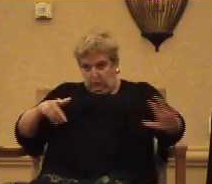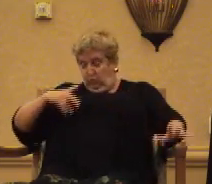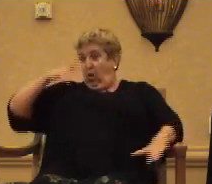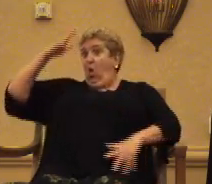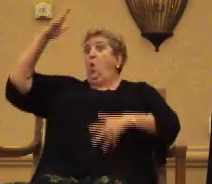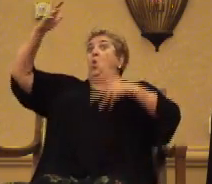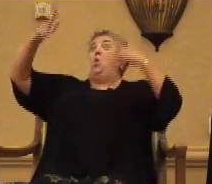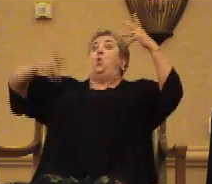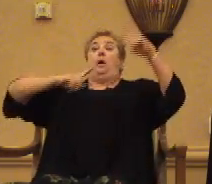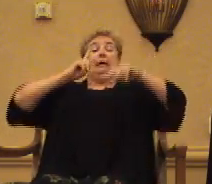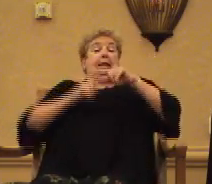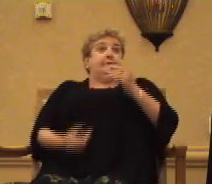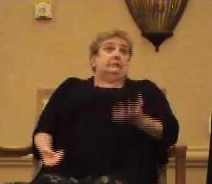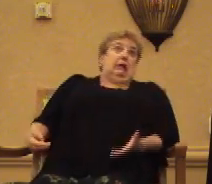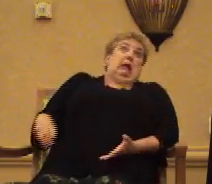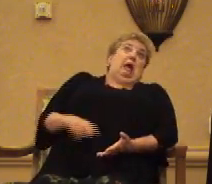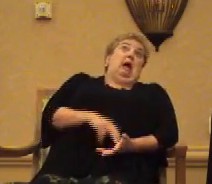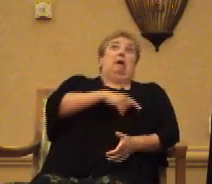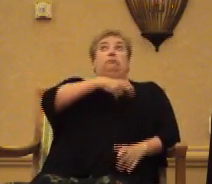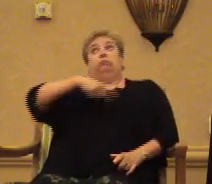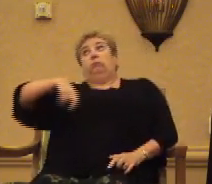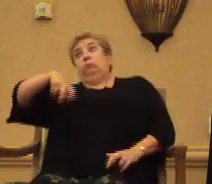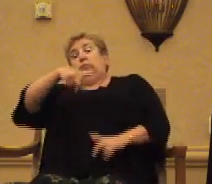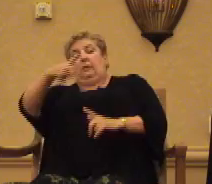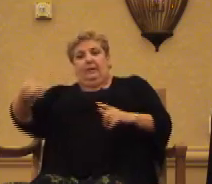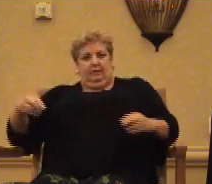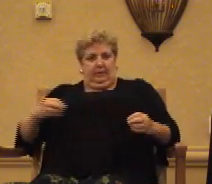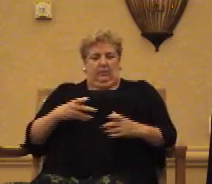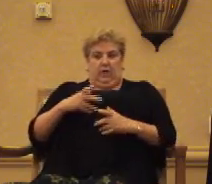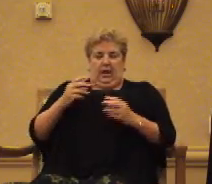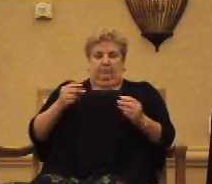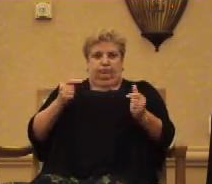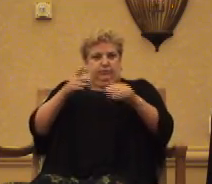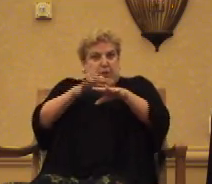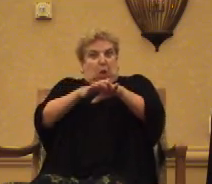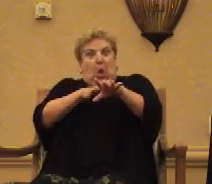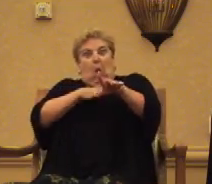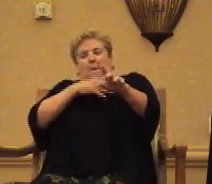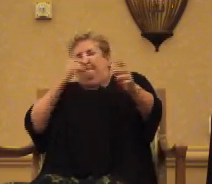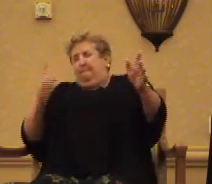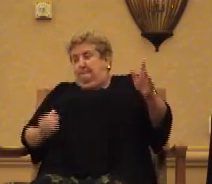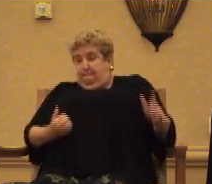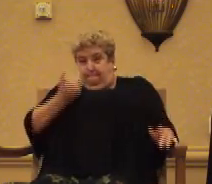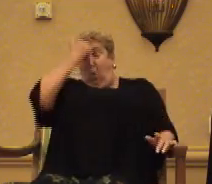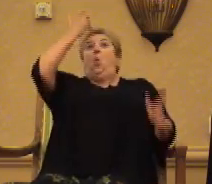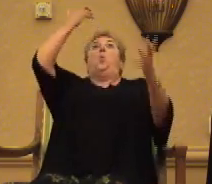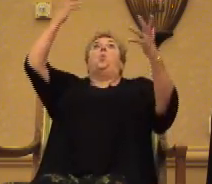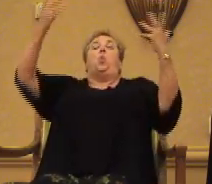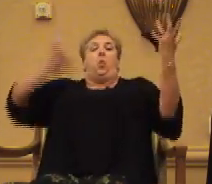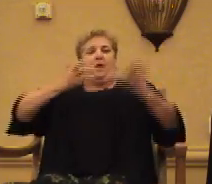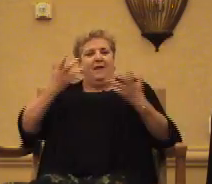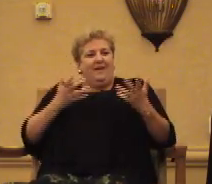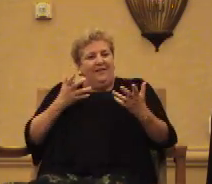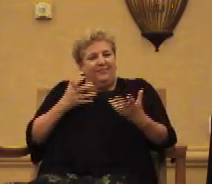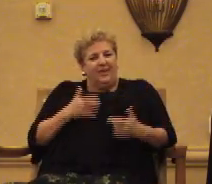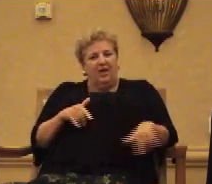up. It's like, you know, it's like just creep up on you. And you do all this stuff, and they go, this is bad. This ain't even doing nothing. And all of a